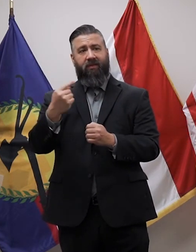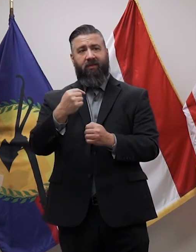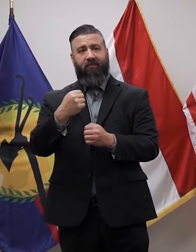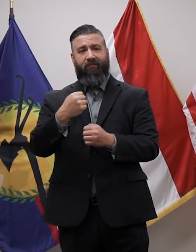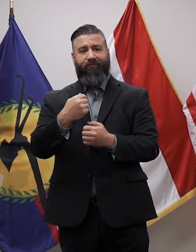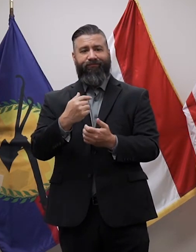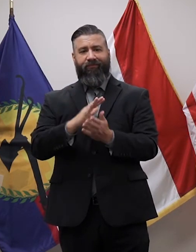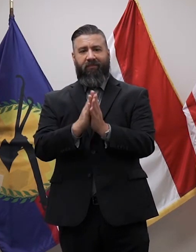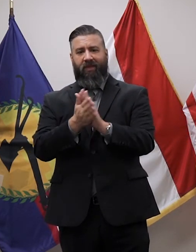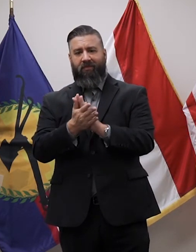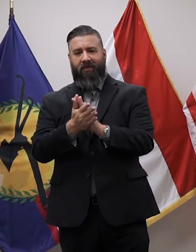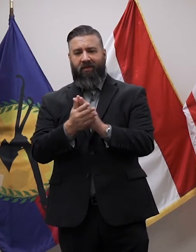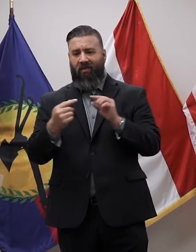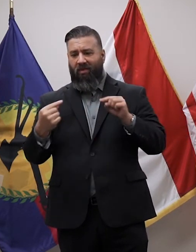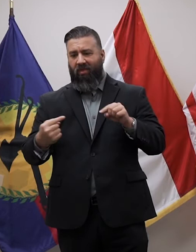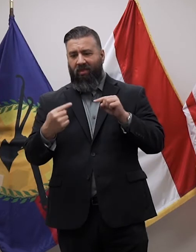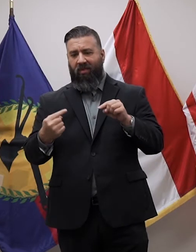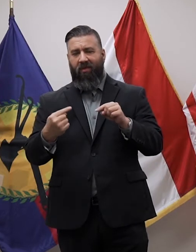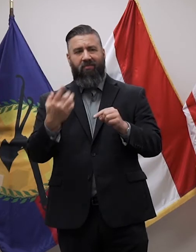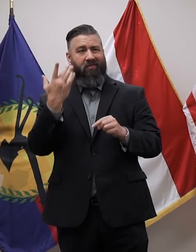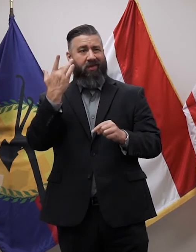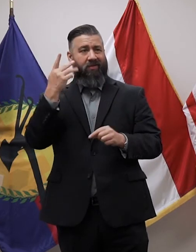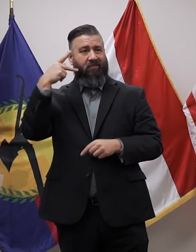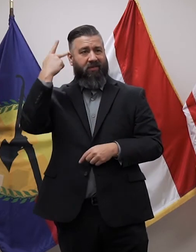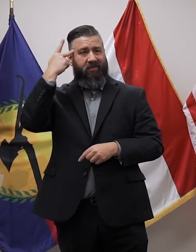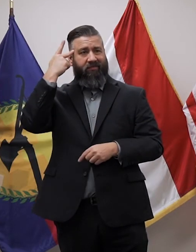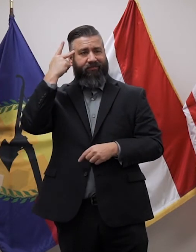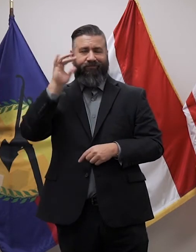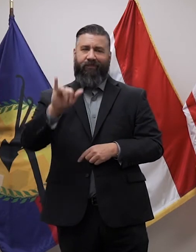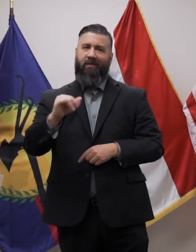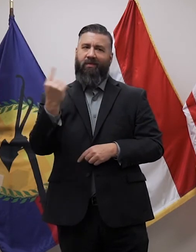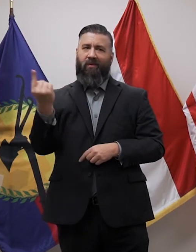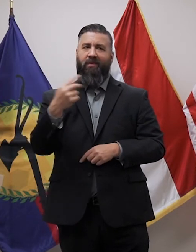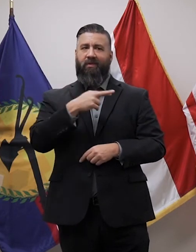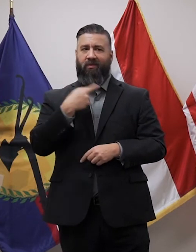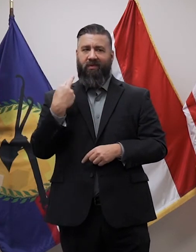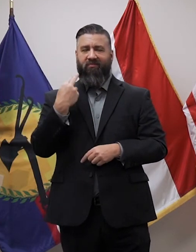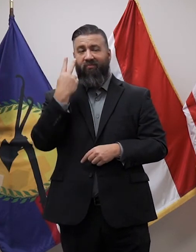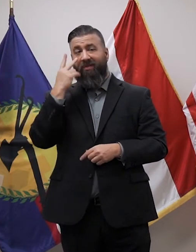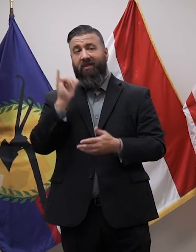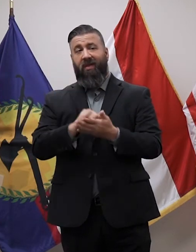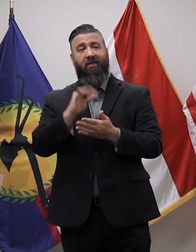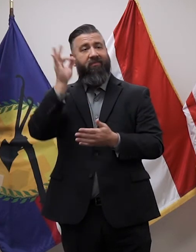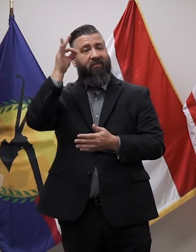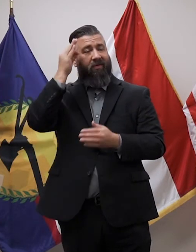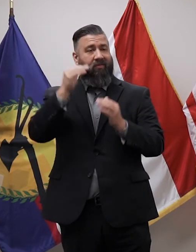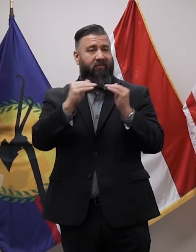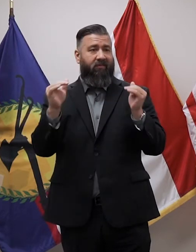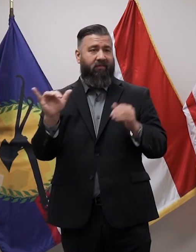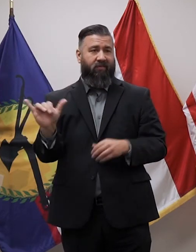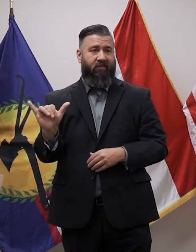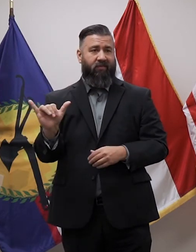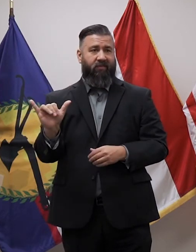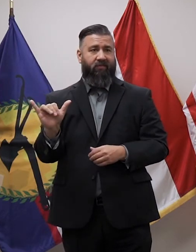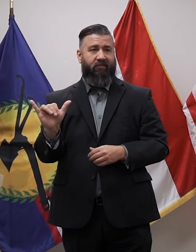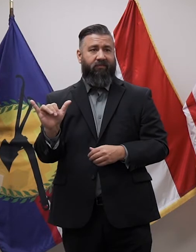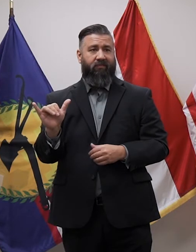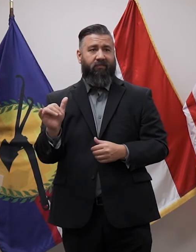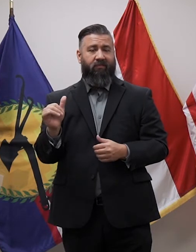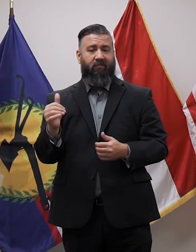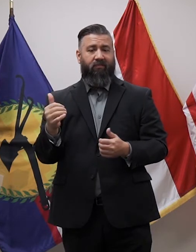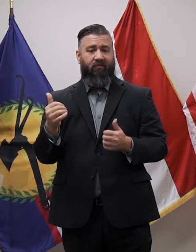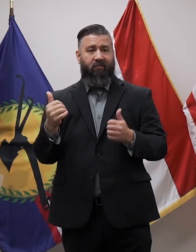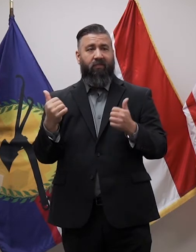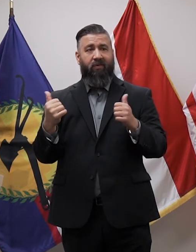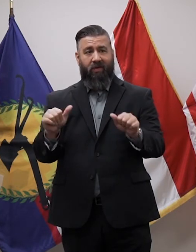hostage of council politics. That's always a risk, and we see that at the federal level too. I mean, we're trying to get our Build Back Better